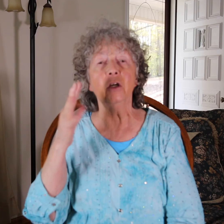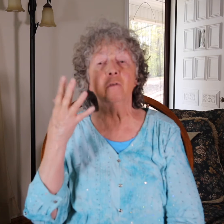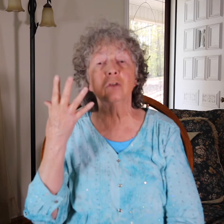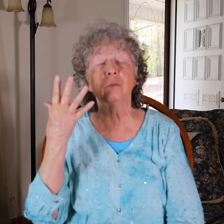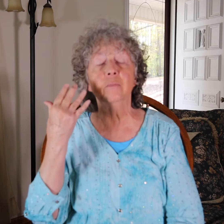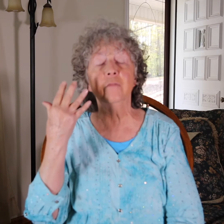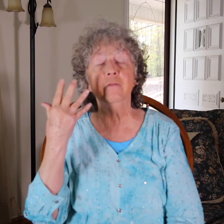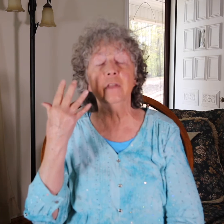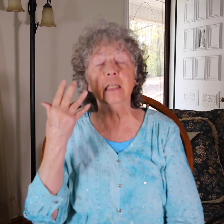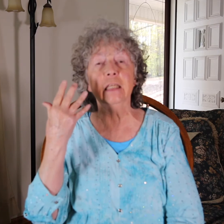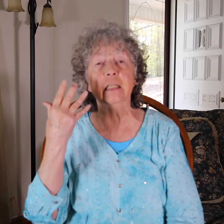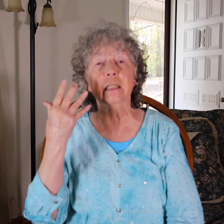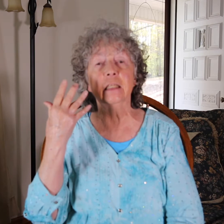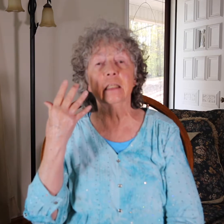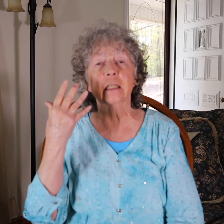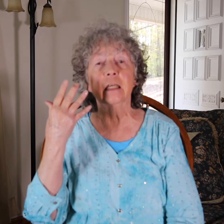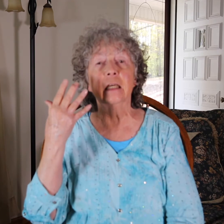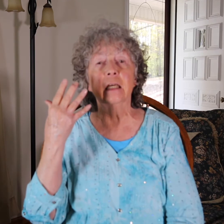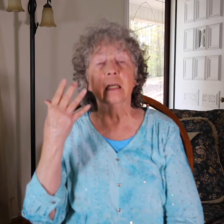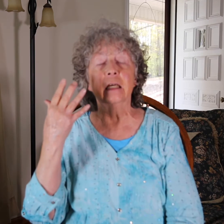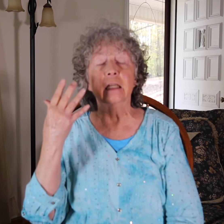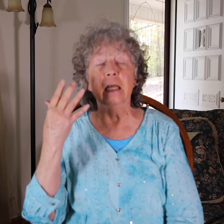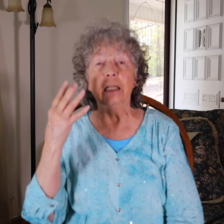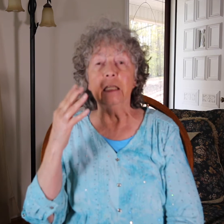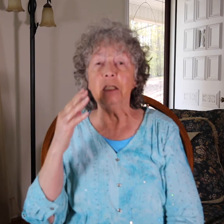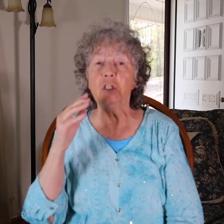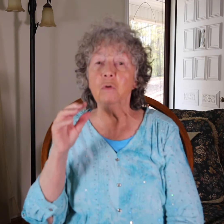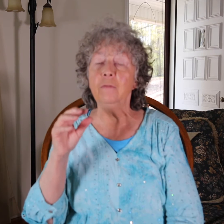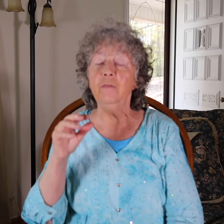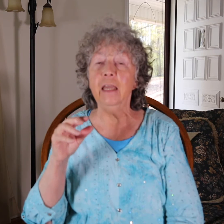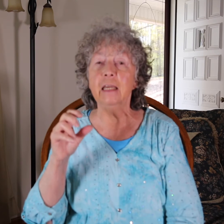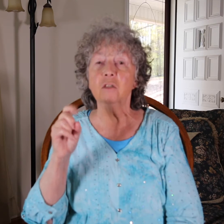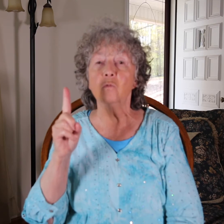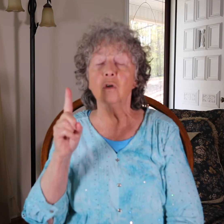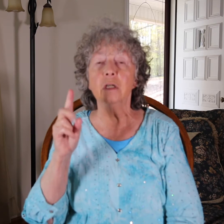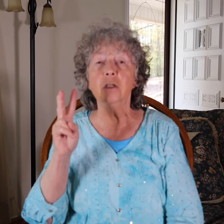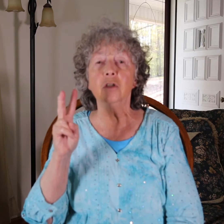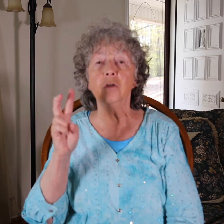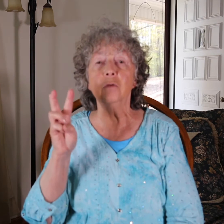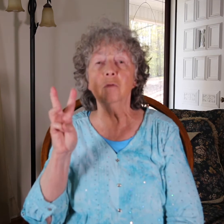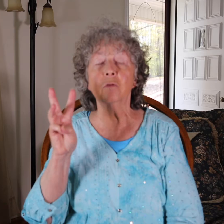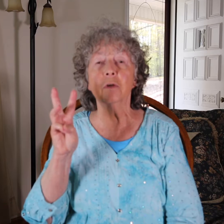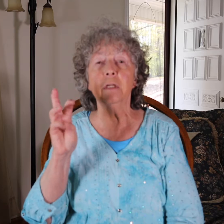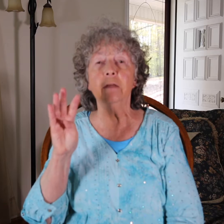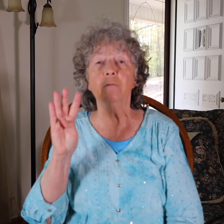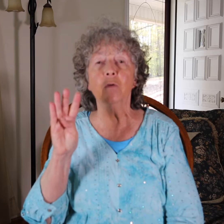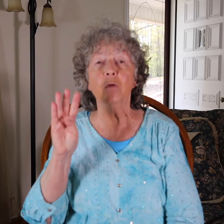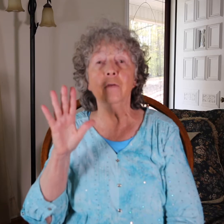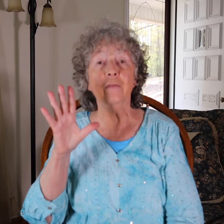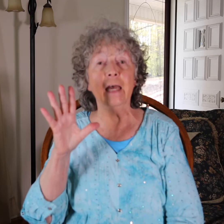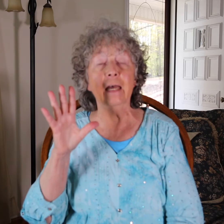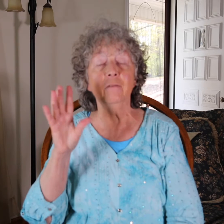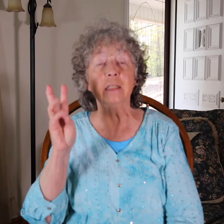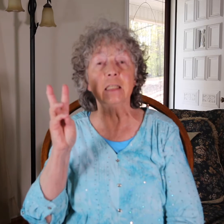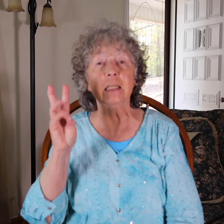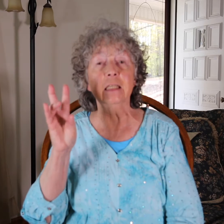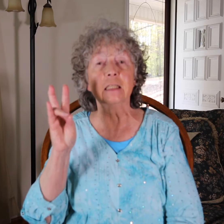goes 15. Now let's do them fast. 1, 2, 3, 4, 5, 6,